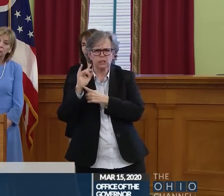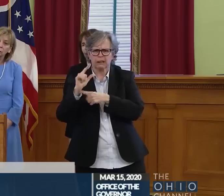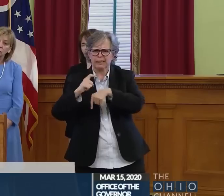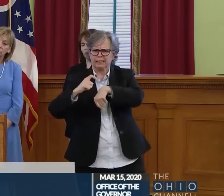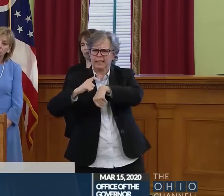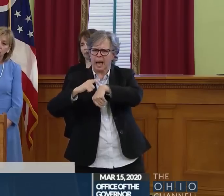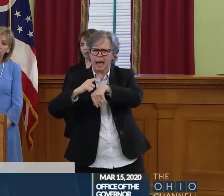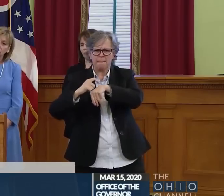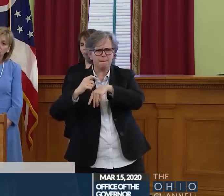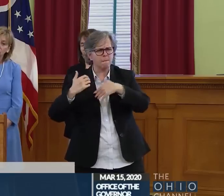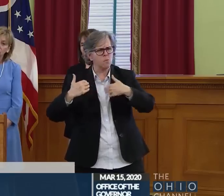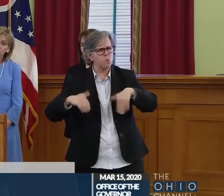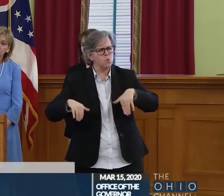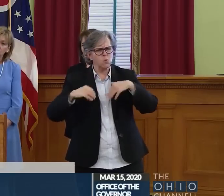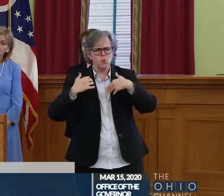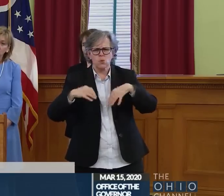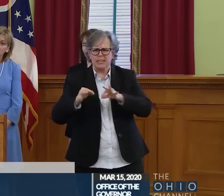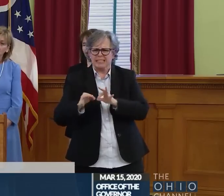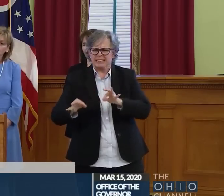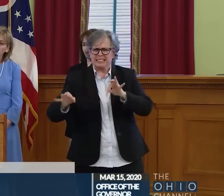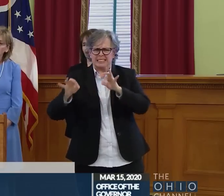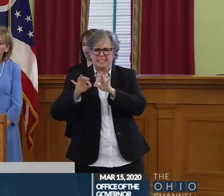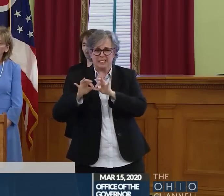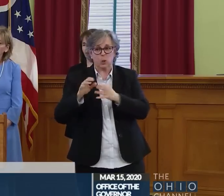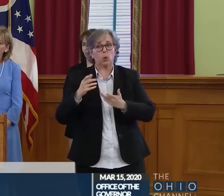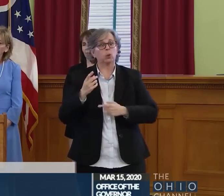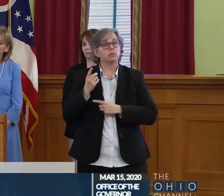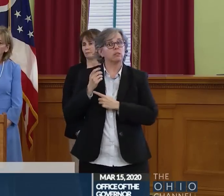Dr. Acton will be signing an order